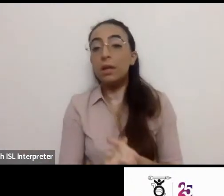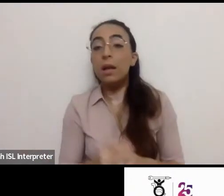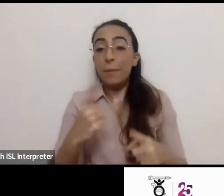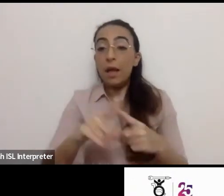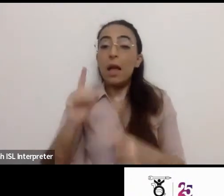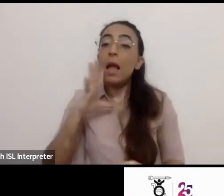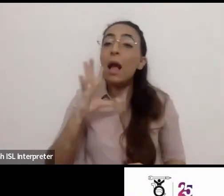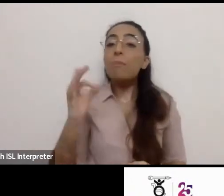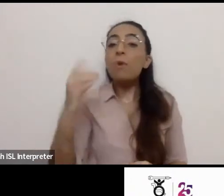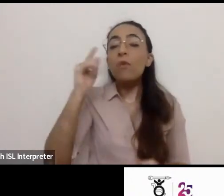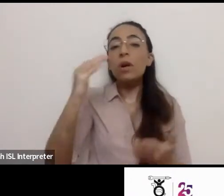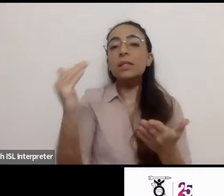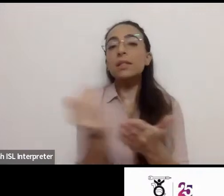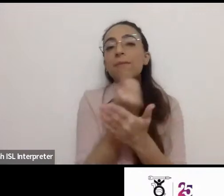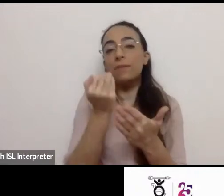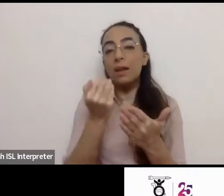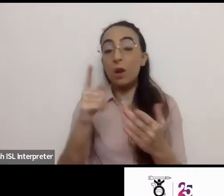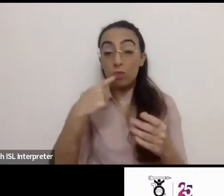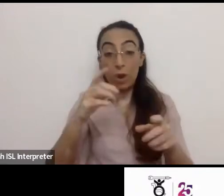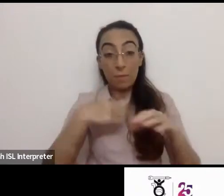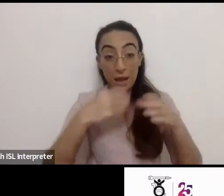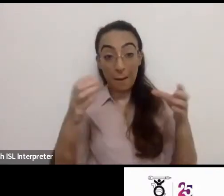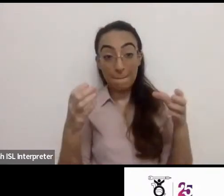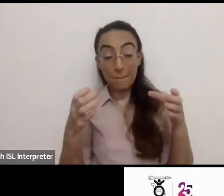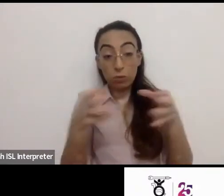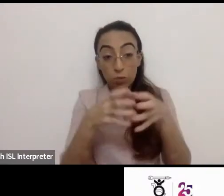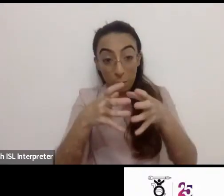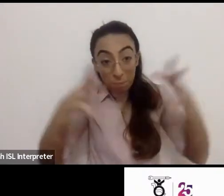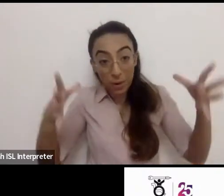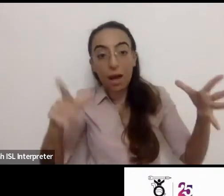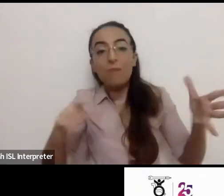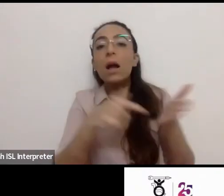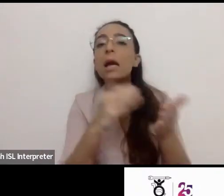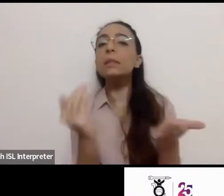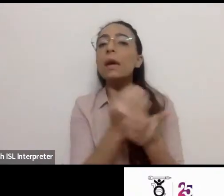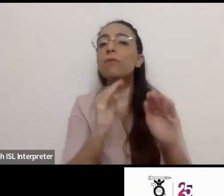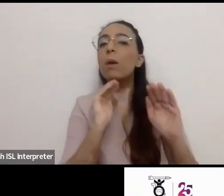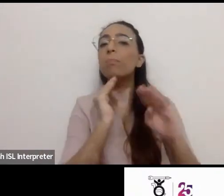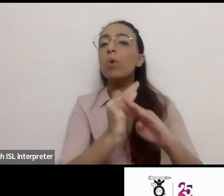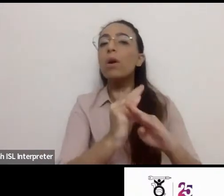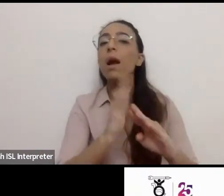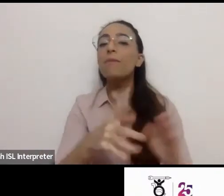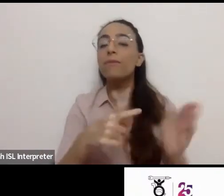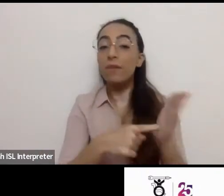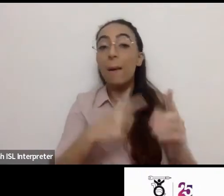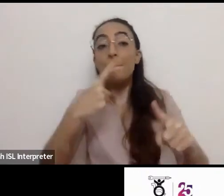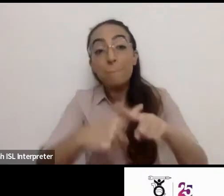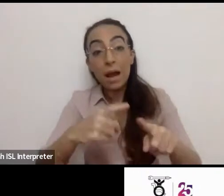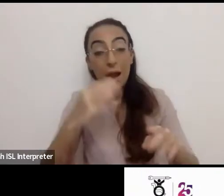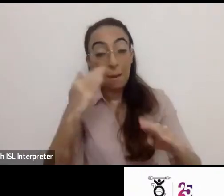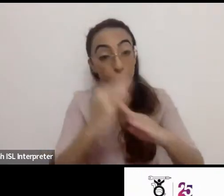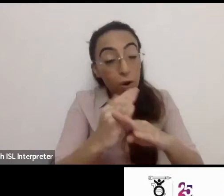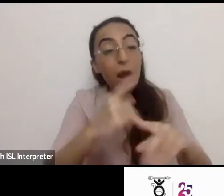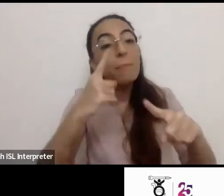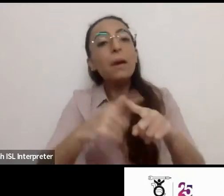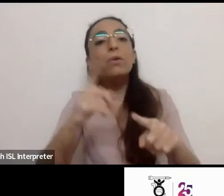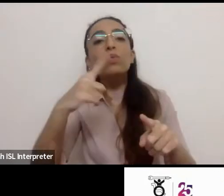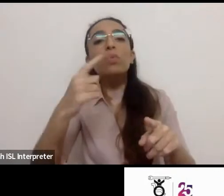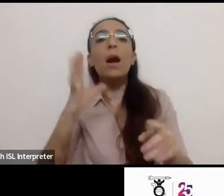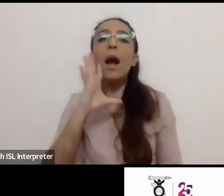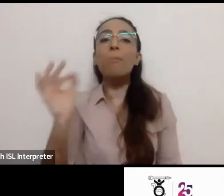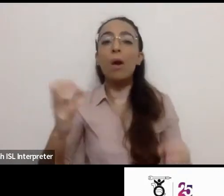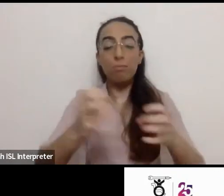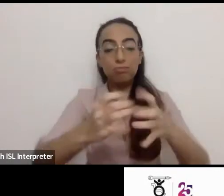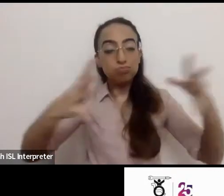say, but there's safety in numbers. There's also relevance and visibility in numbers. And so how do we constantly drive a mindset